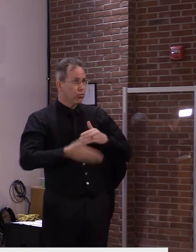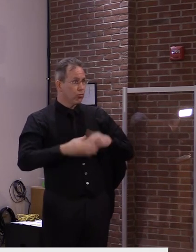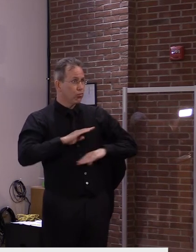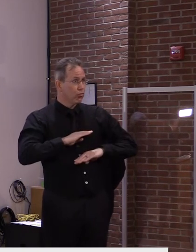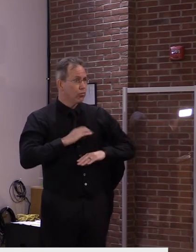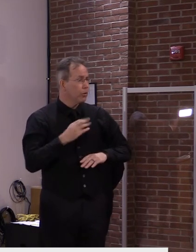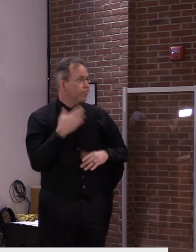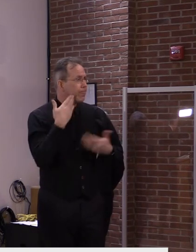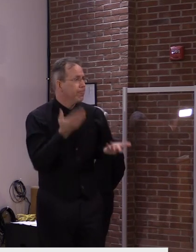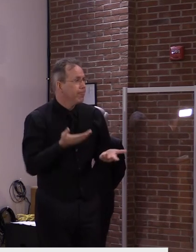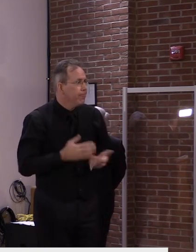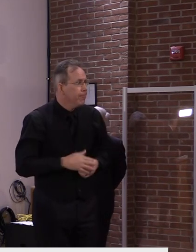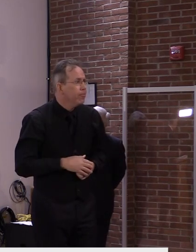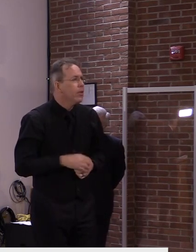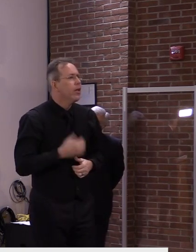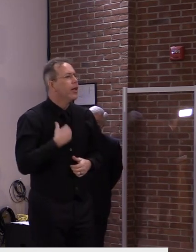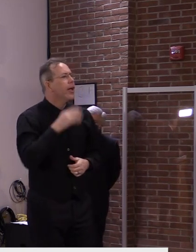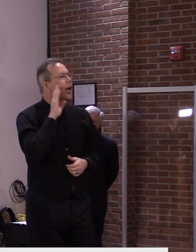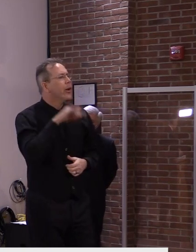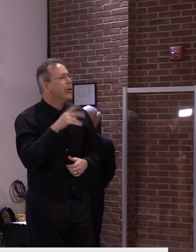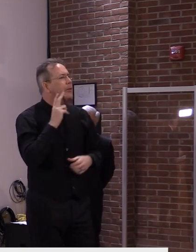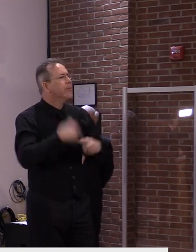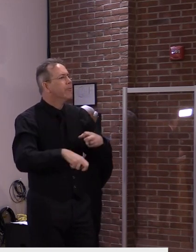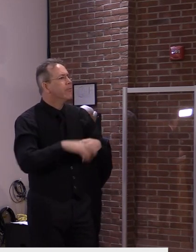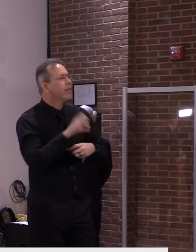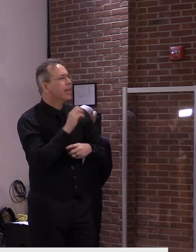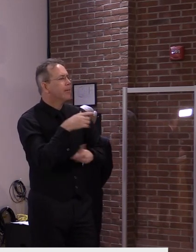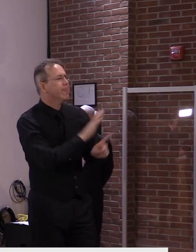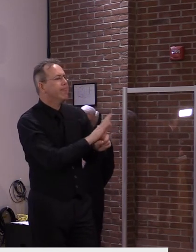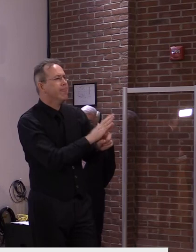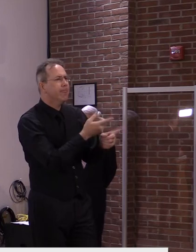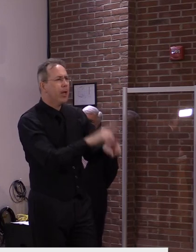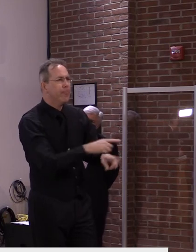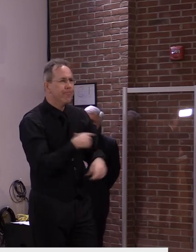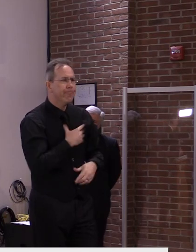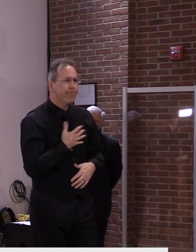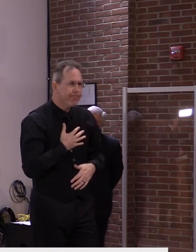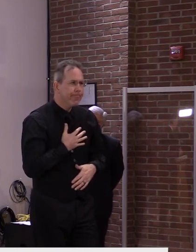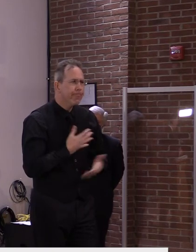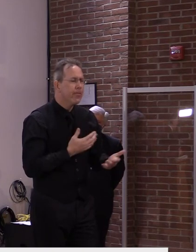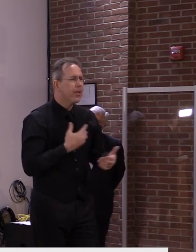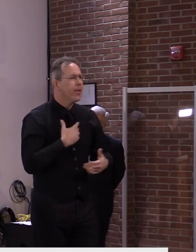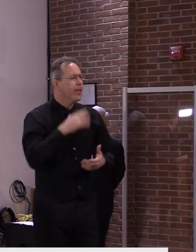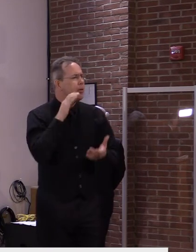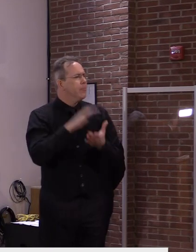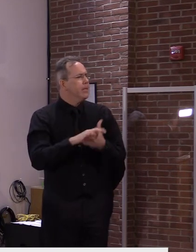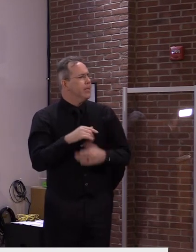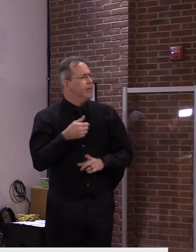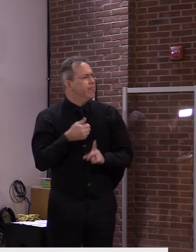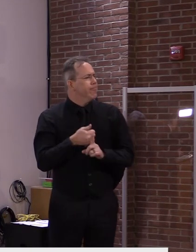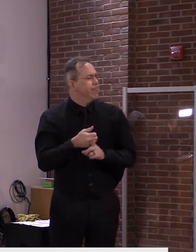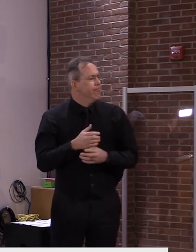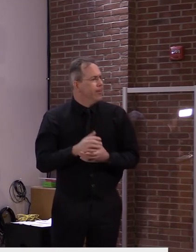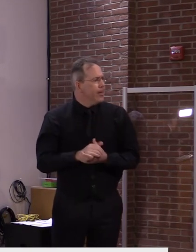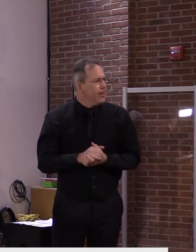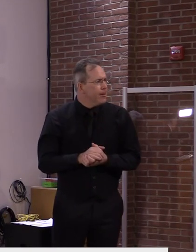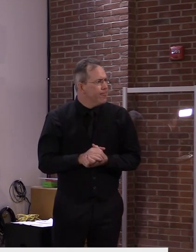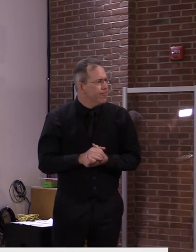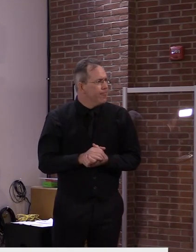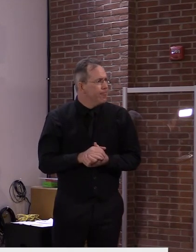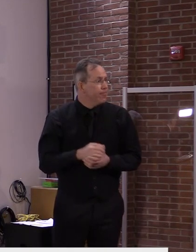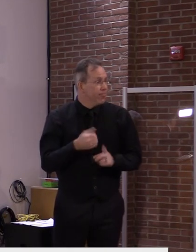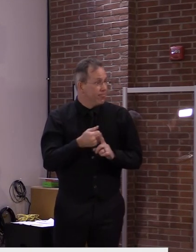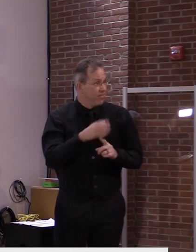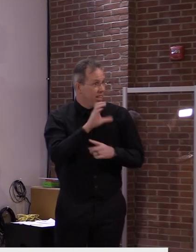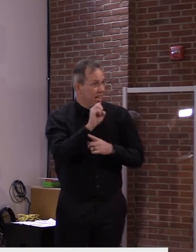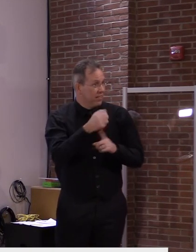must be difficult, but again, this is, I believe, if you add it up, and it still isn't finalized, but if you add up